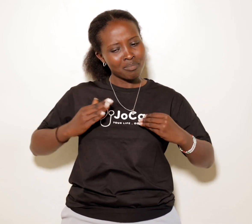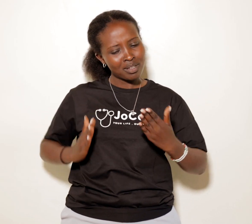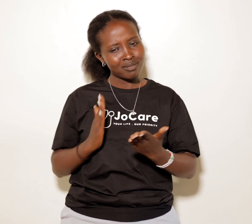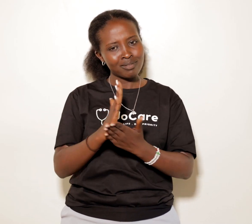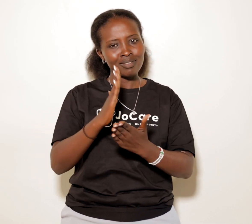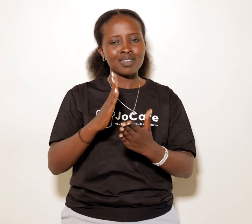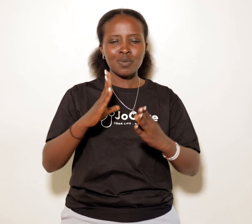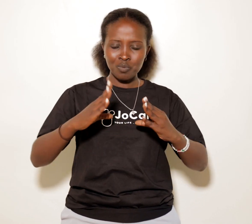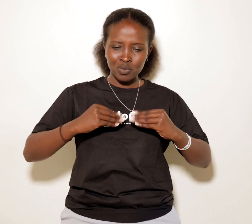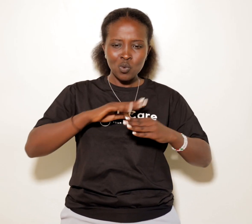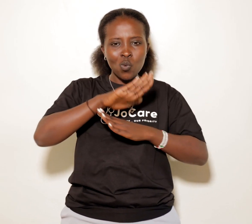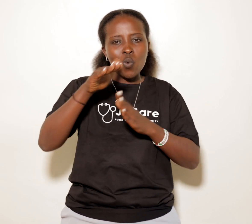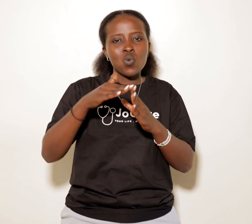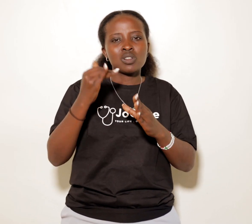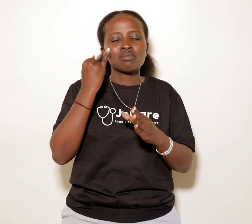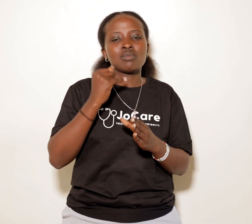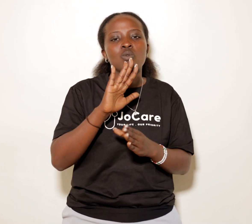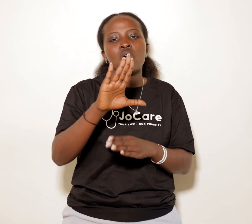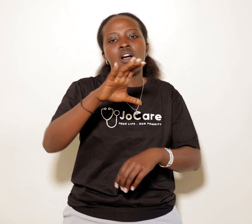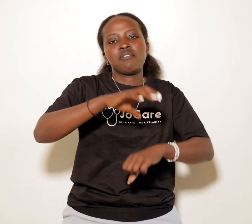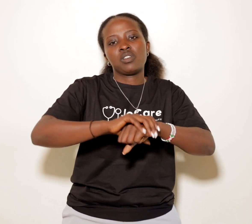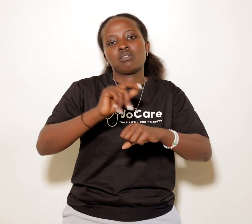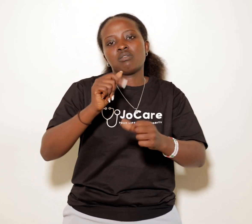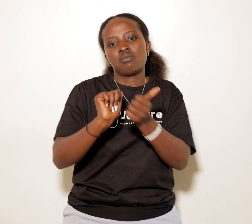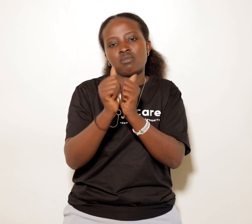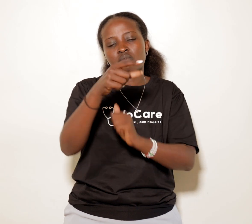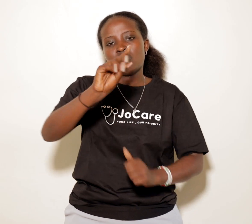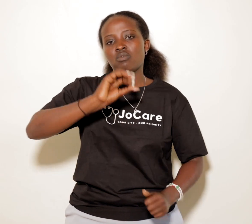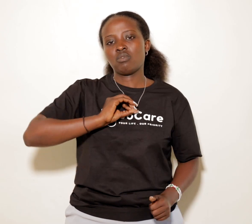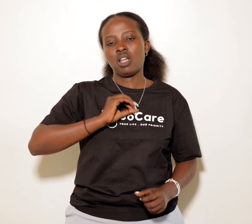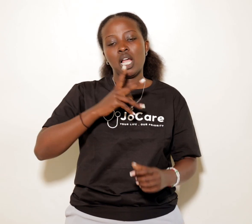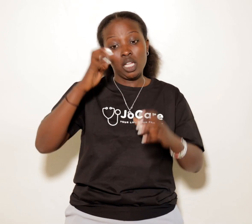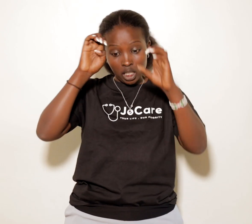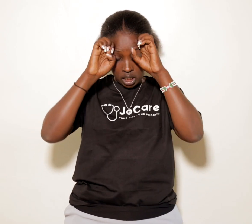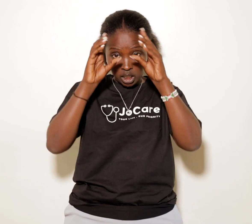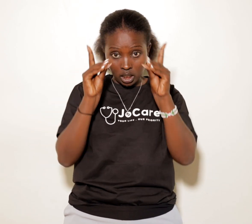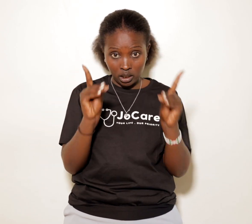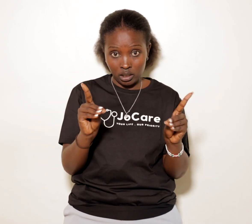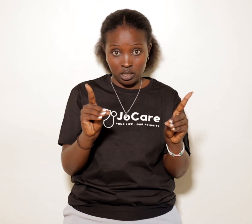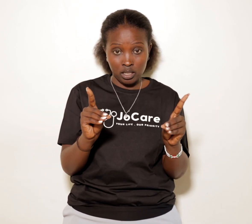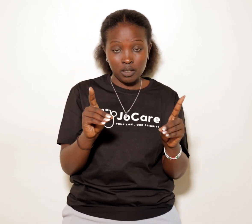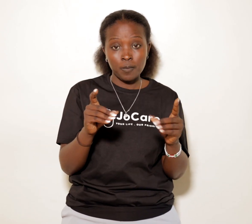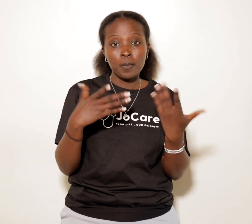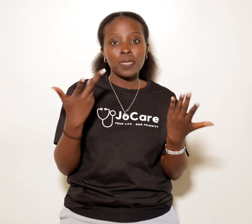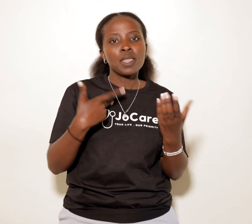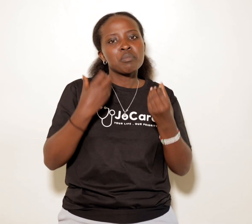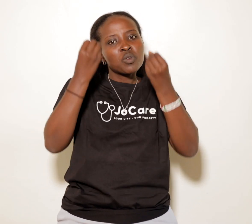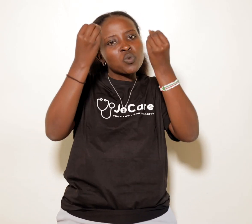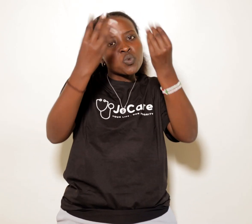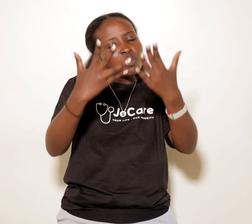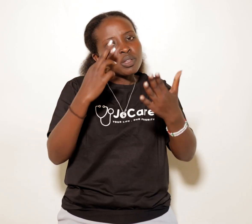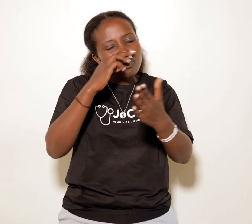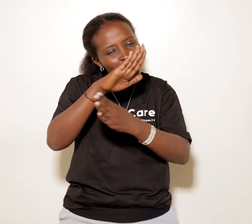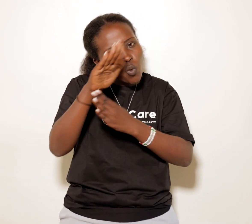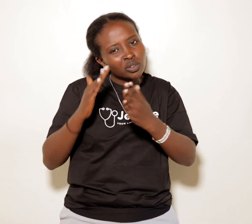they know the boundaries of their body. Yeah. The limitation. And how to give consent. Yes.